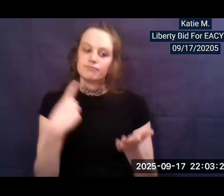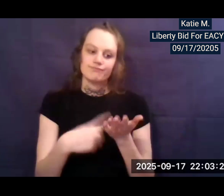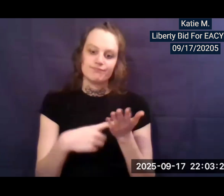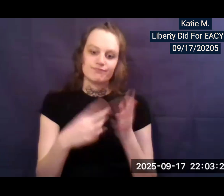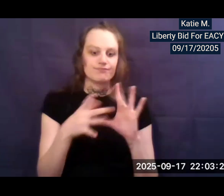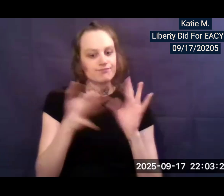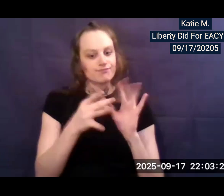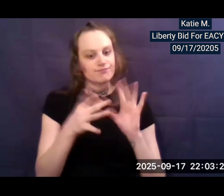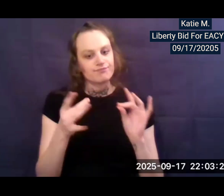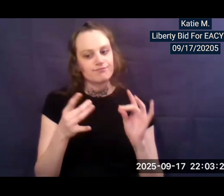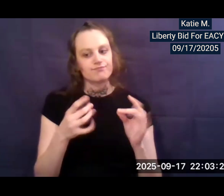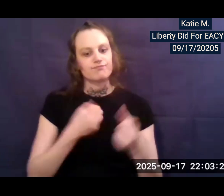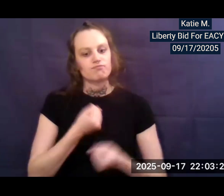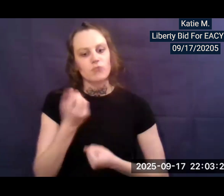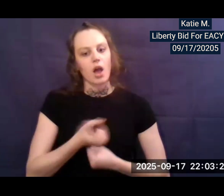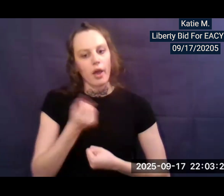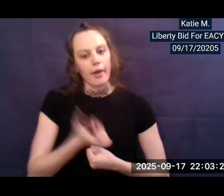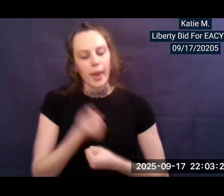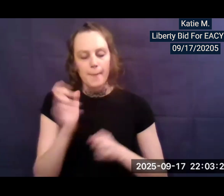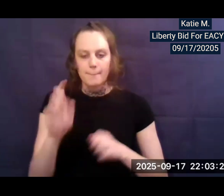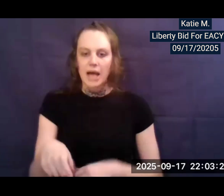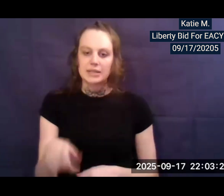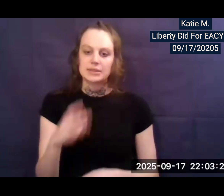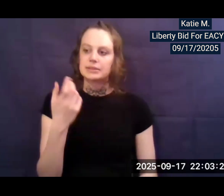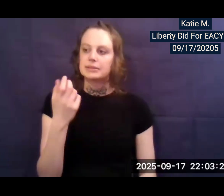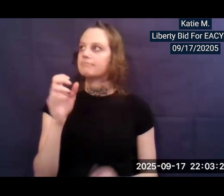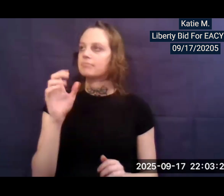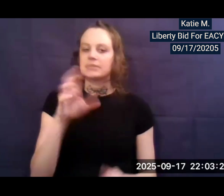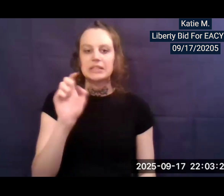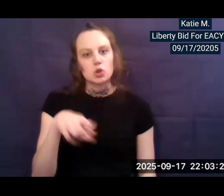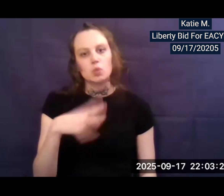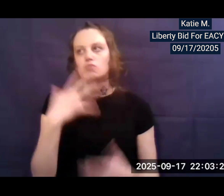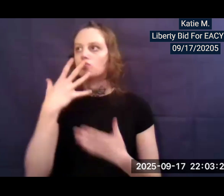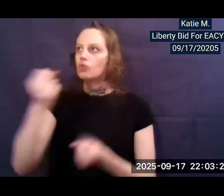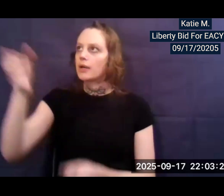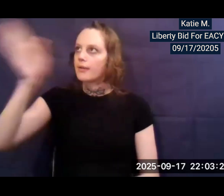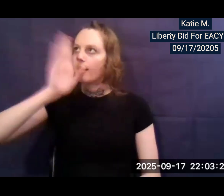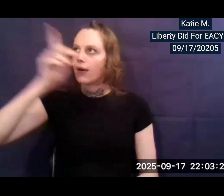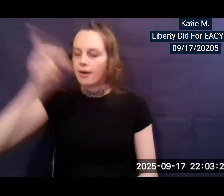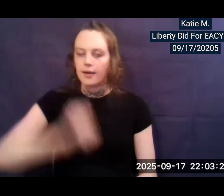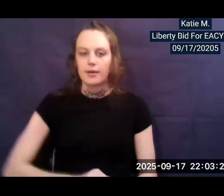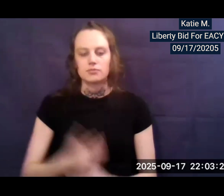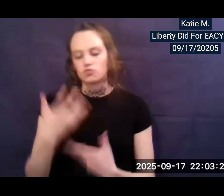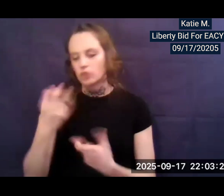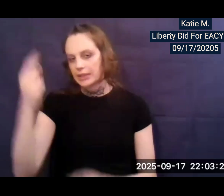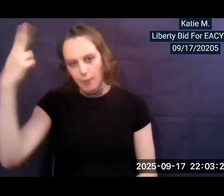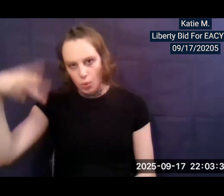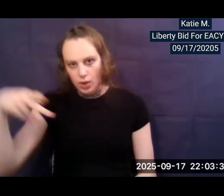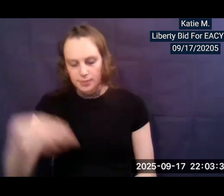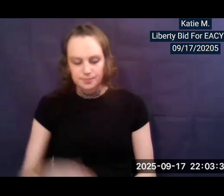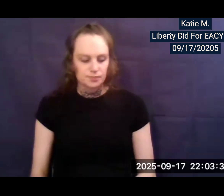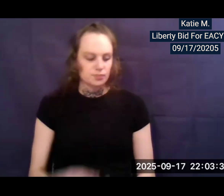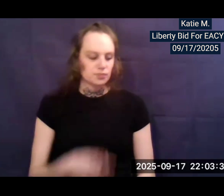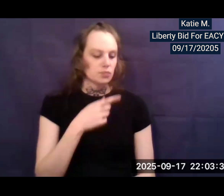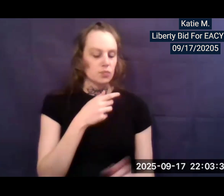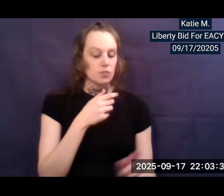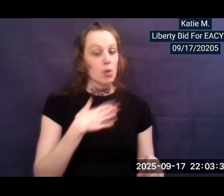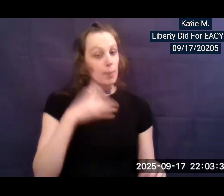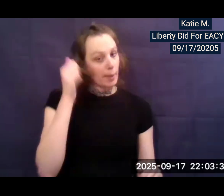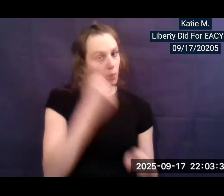higher power, basically, or in God. He passed away in June of 2021, very